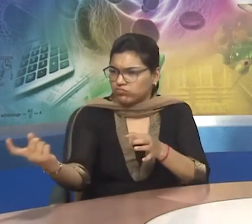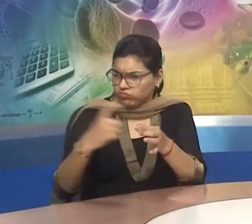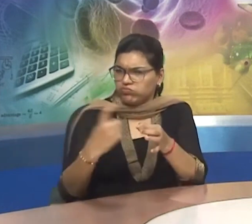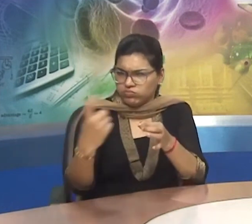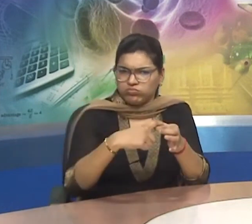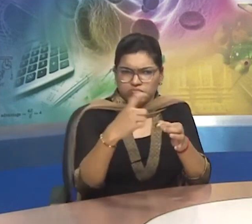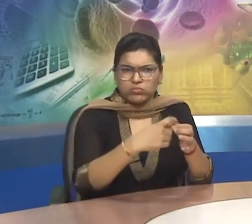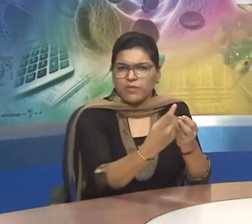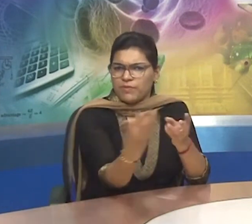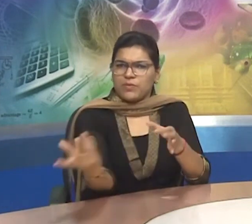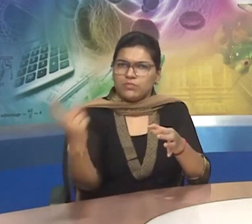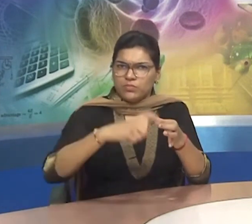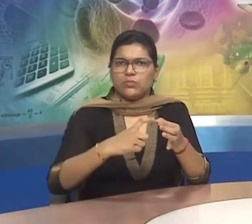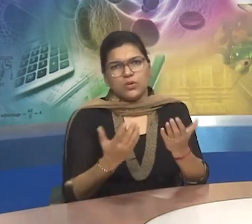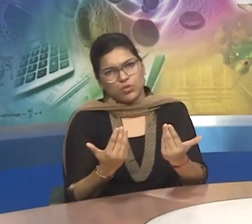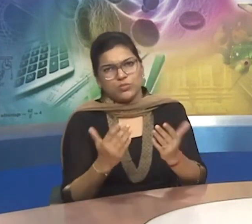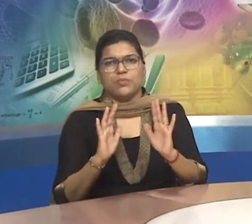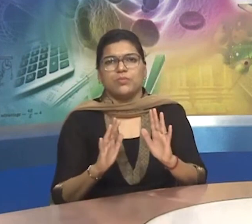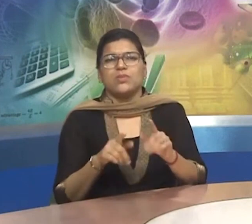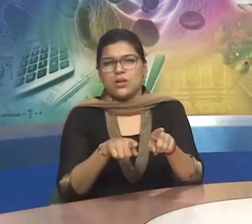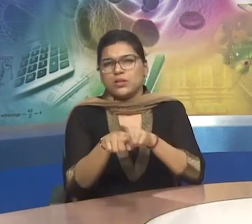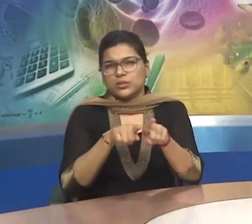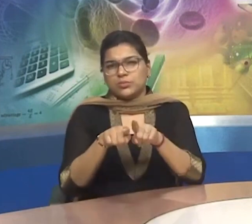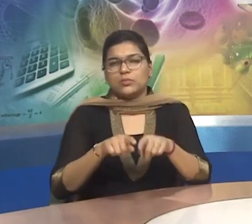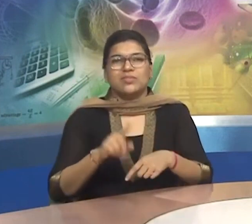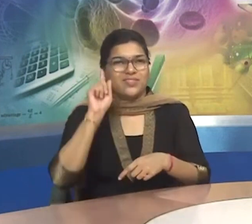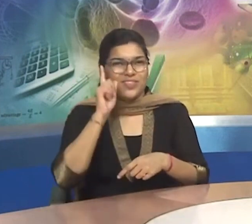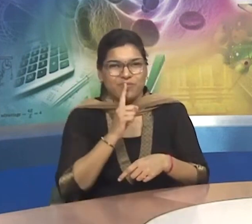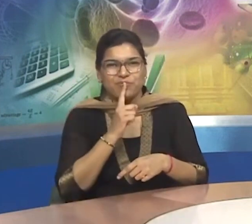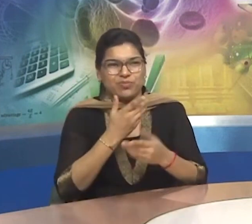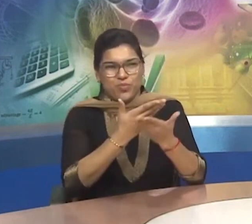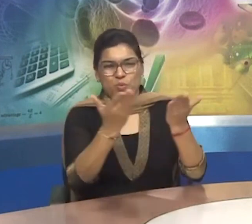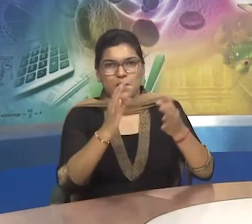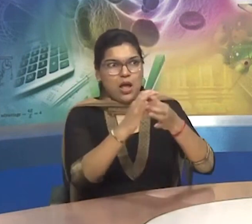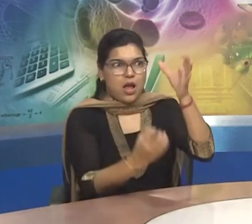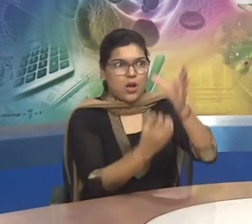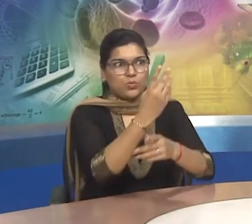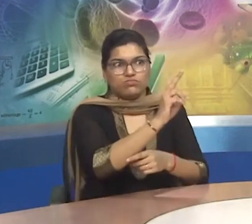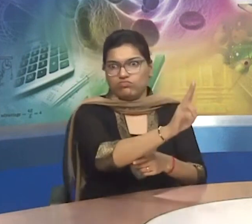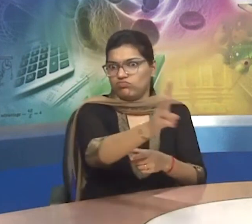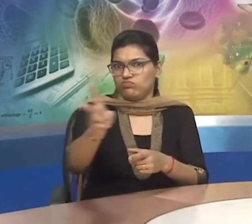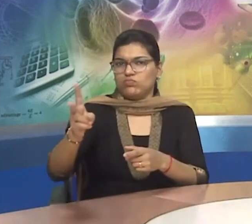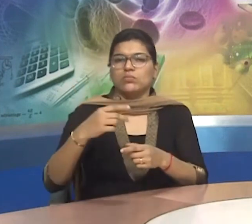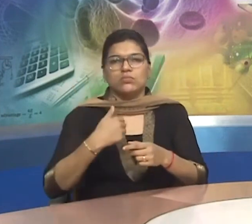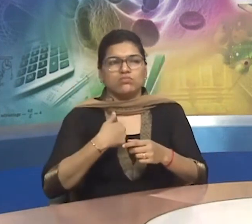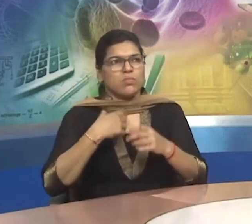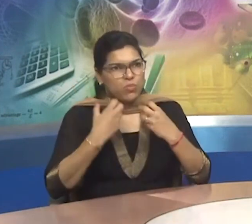group of people. For example, we all are deaf and we all can join